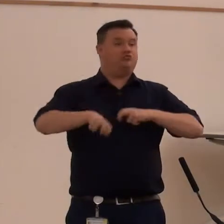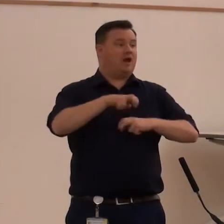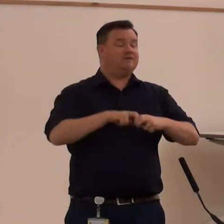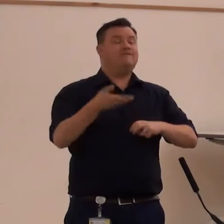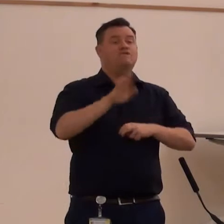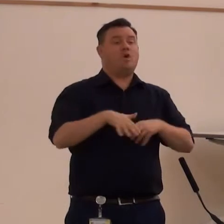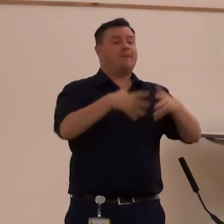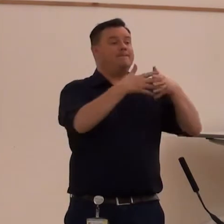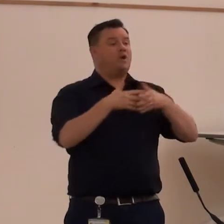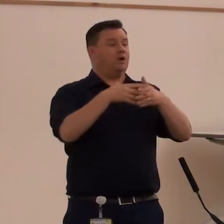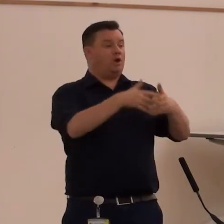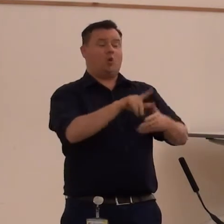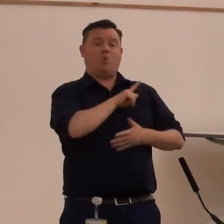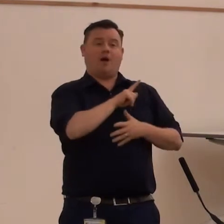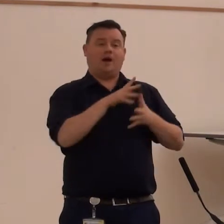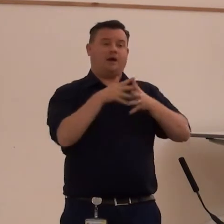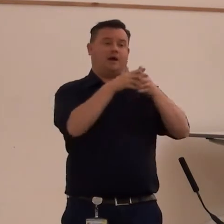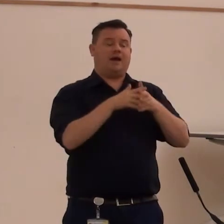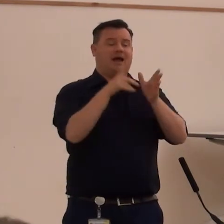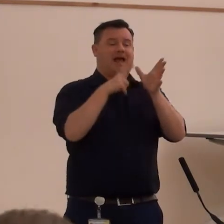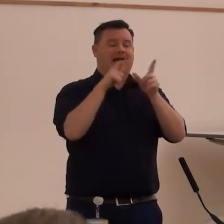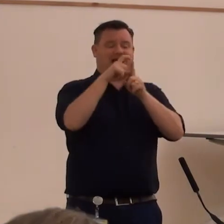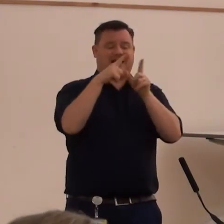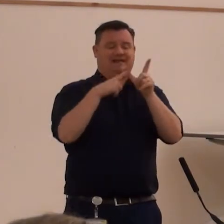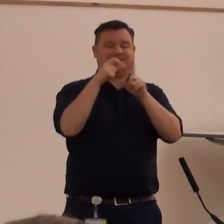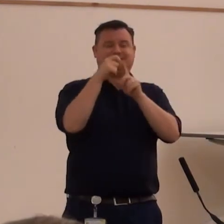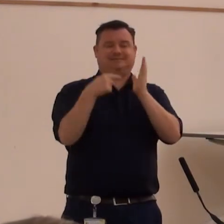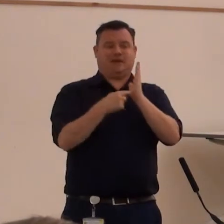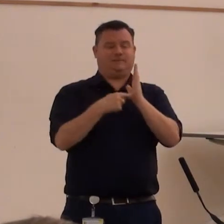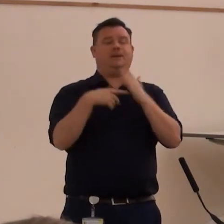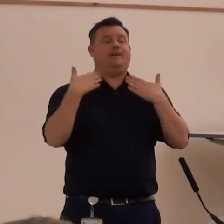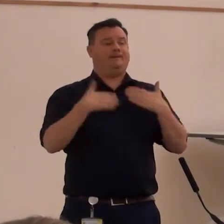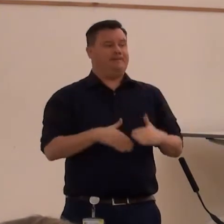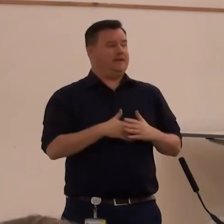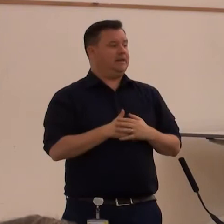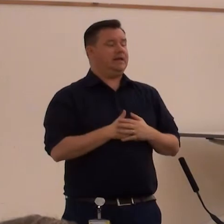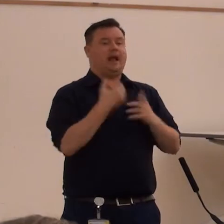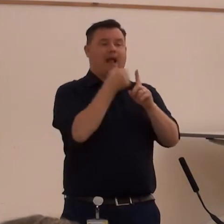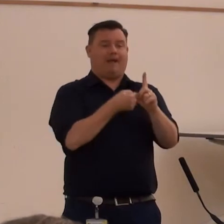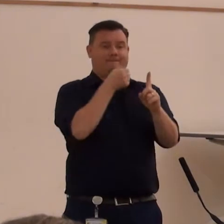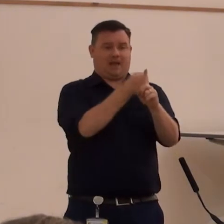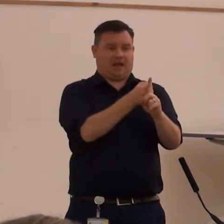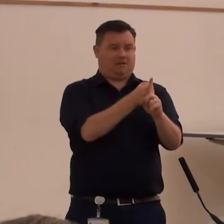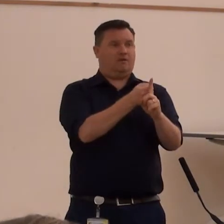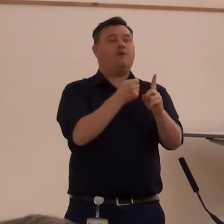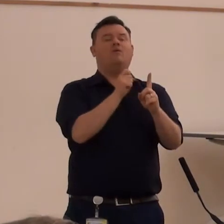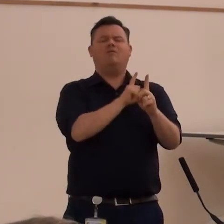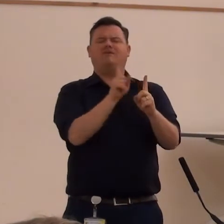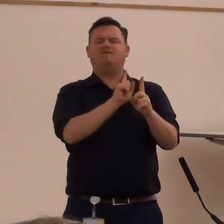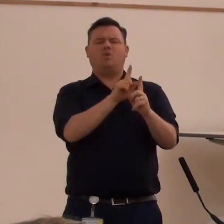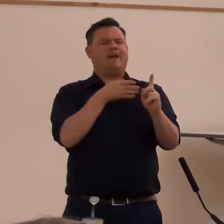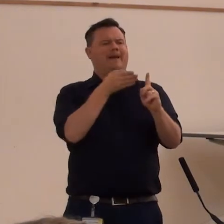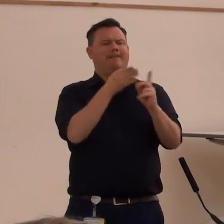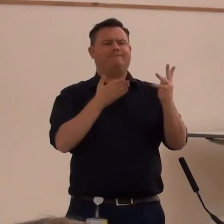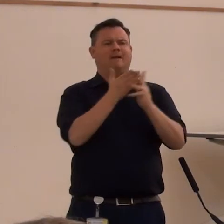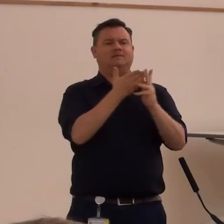United States because in the States, ADAPT had had a campaign for accessible transport as